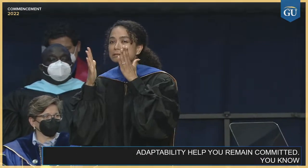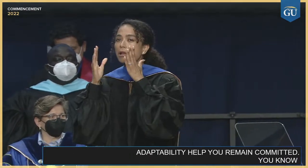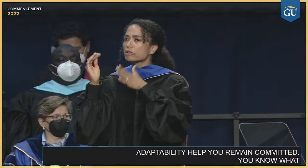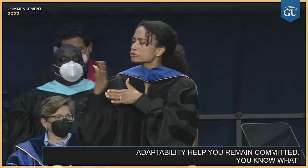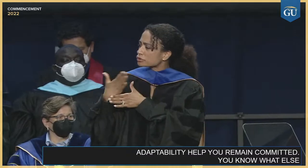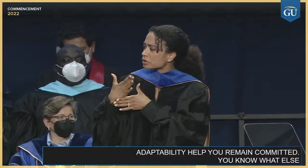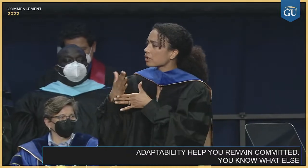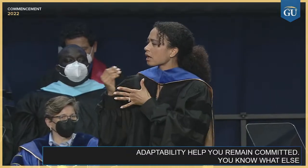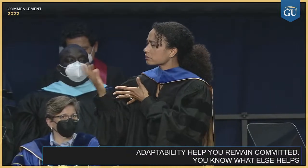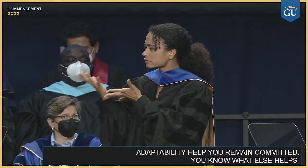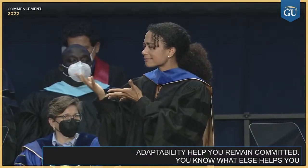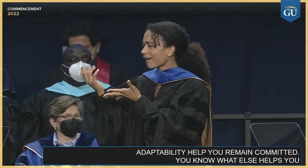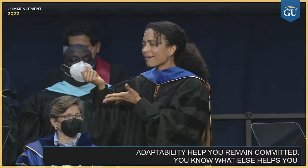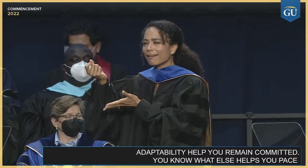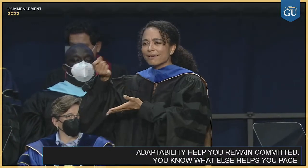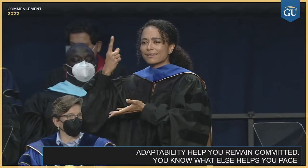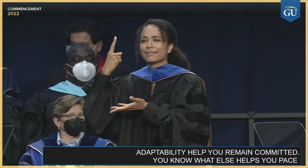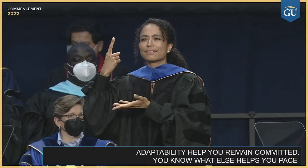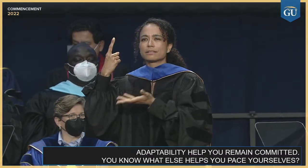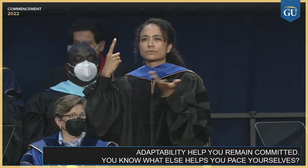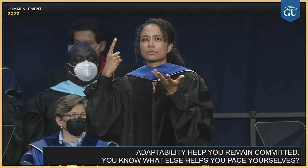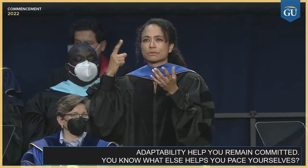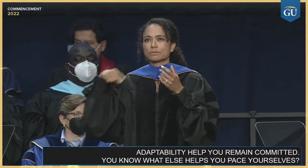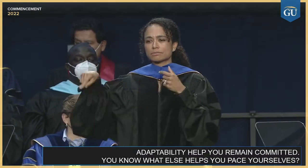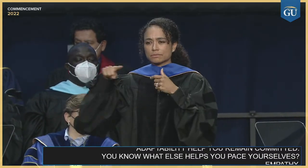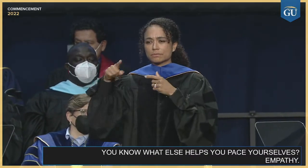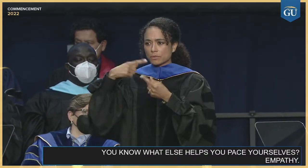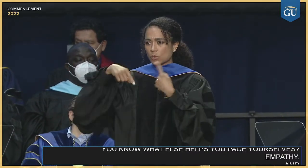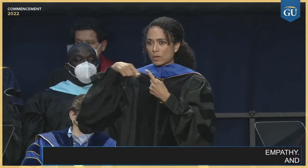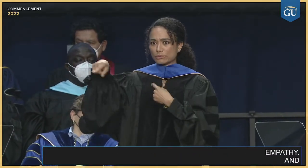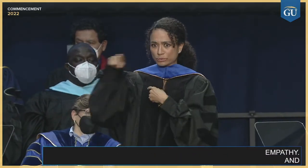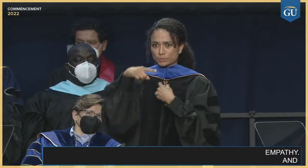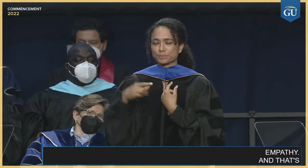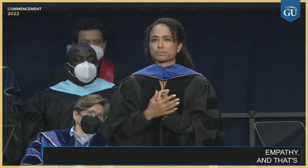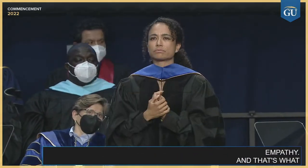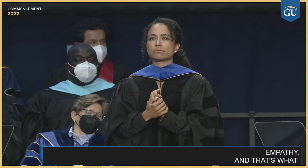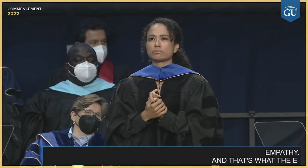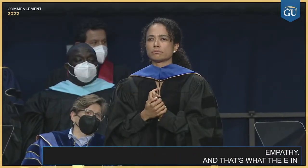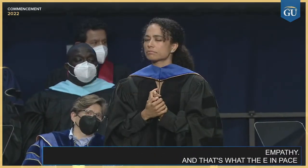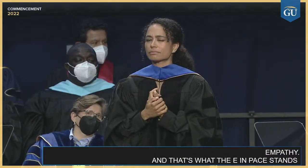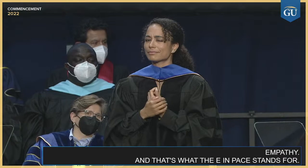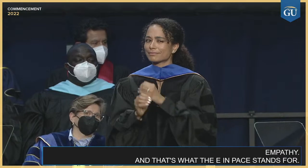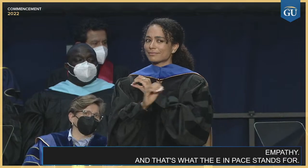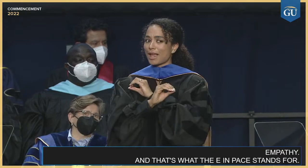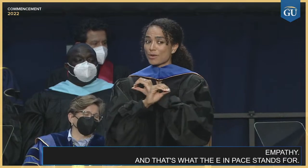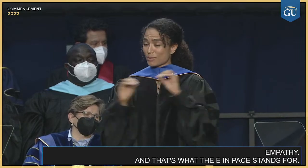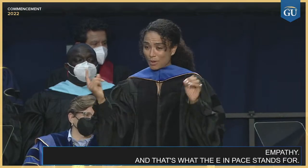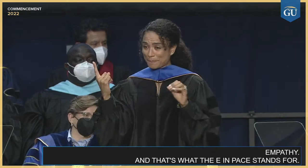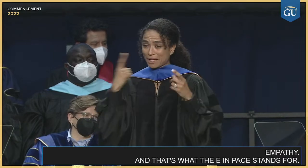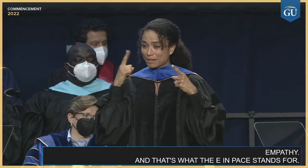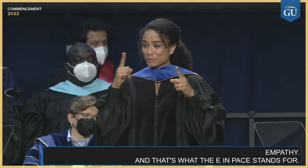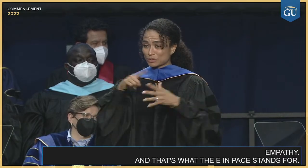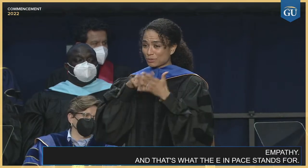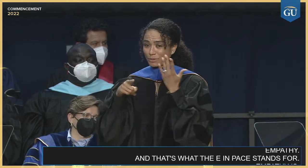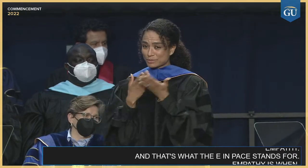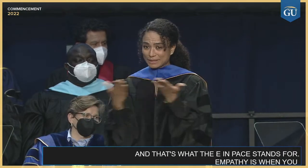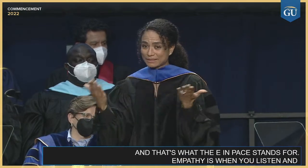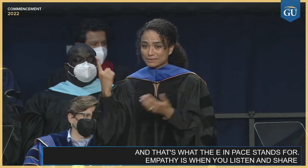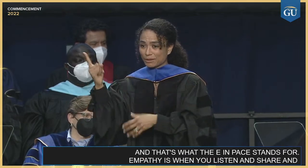for. Empathy is when you listen and share and understand those around you. No